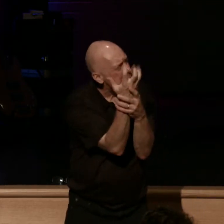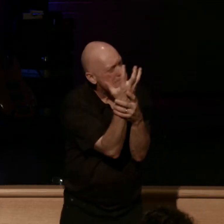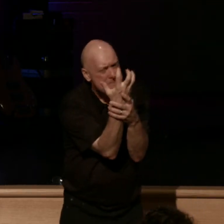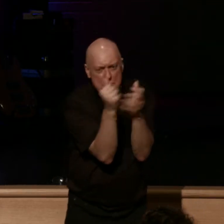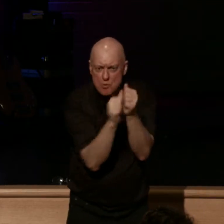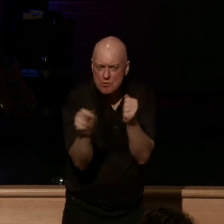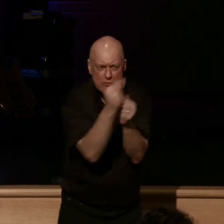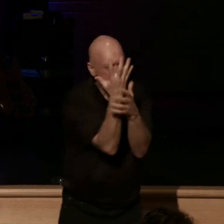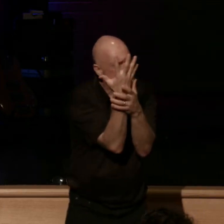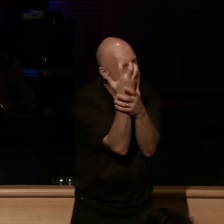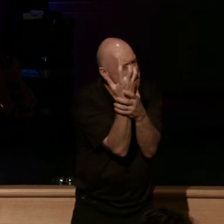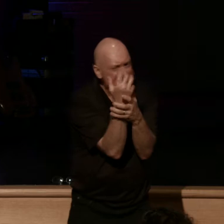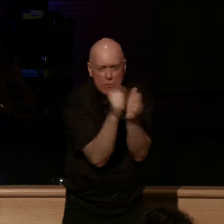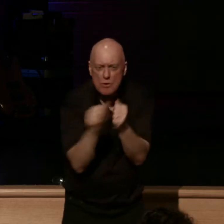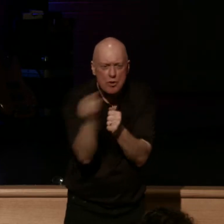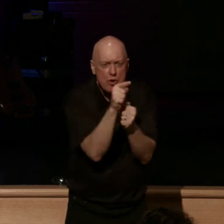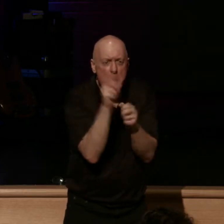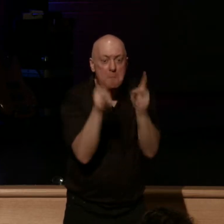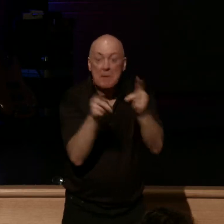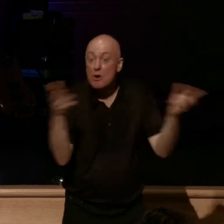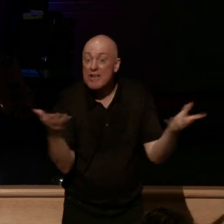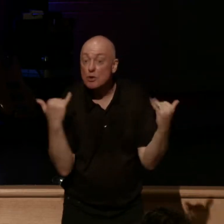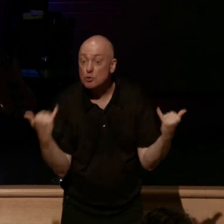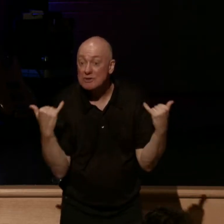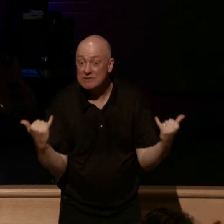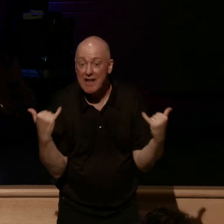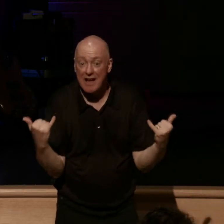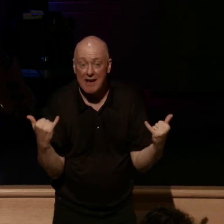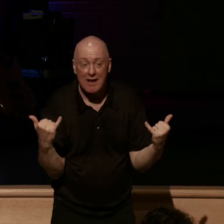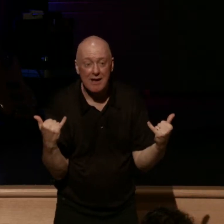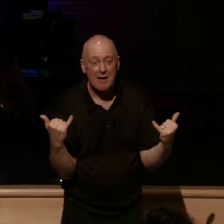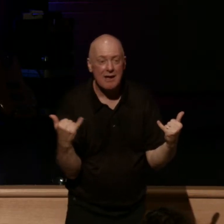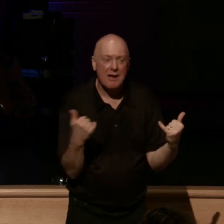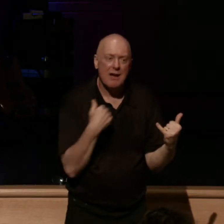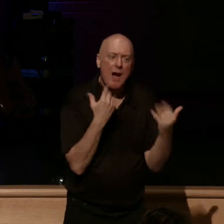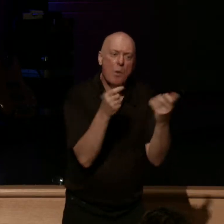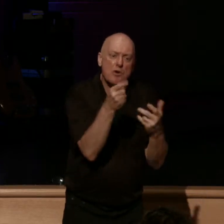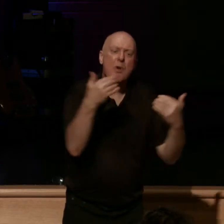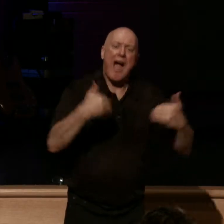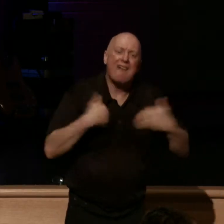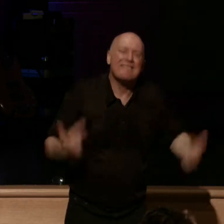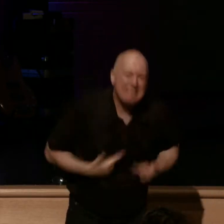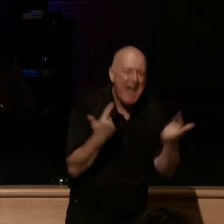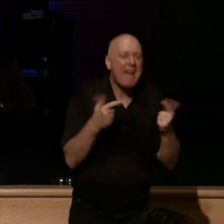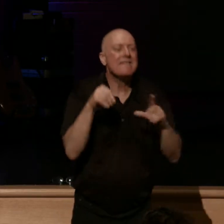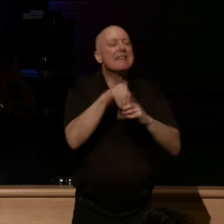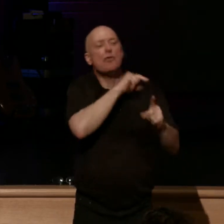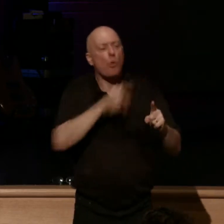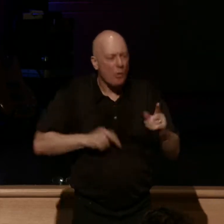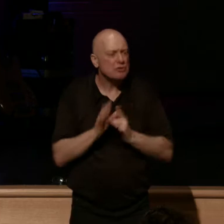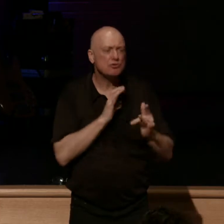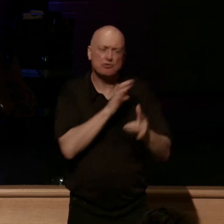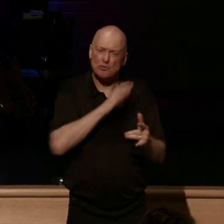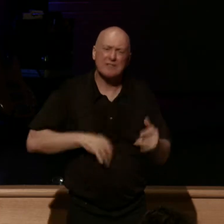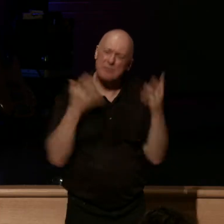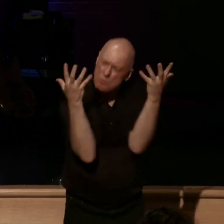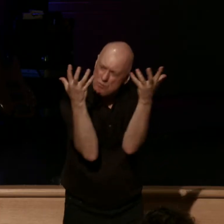plead with people here today to invite you to life in the Lord Jesus